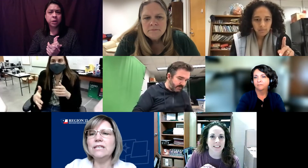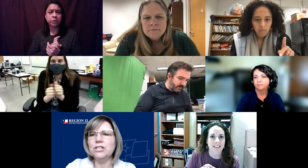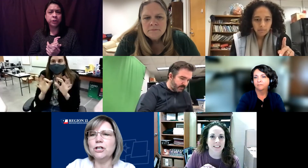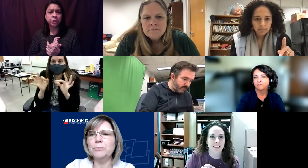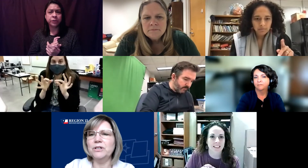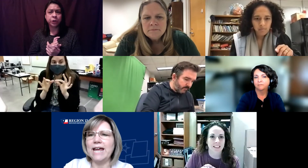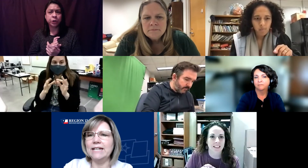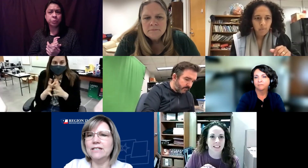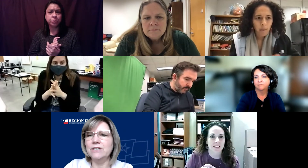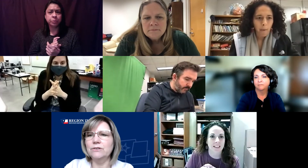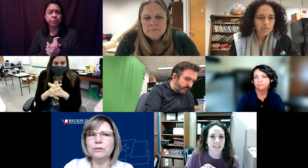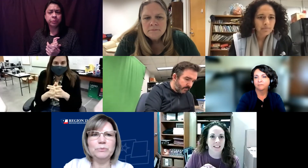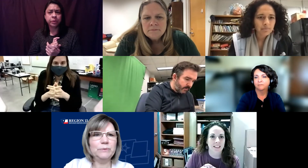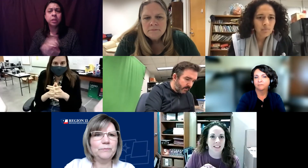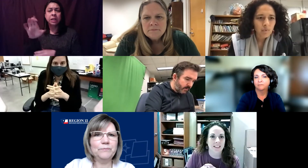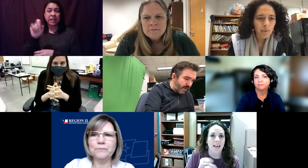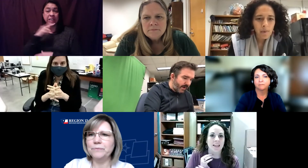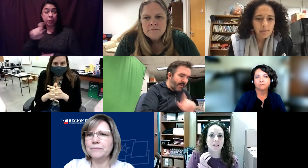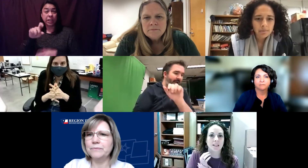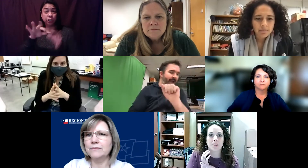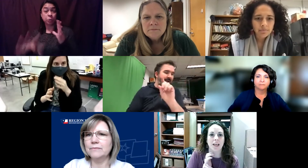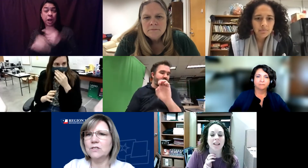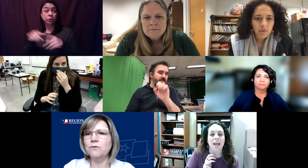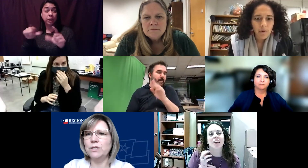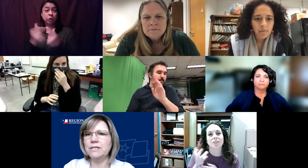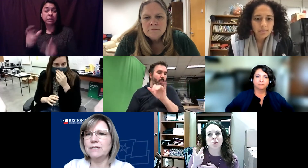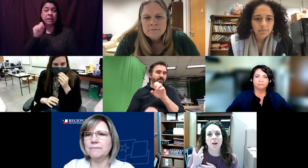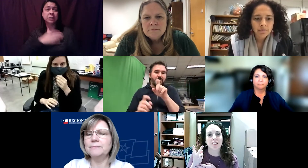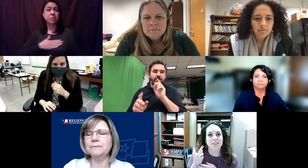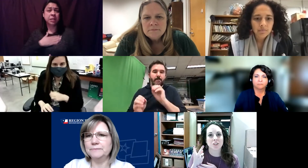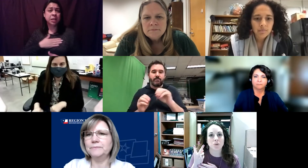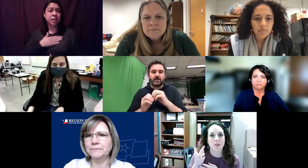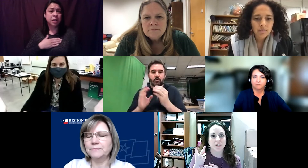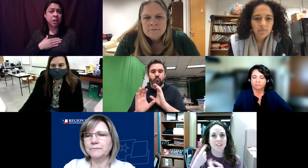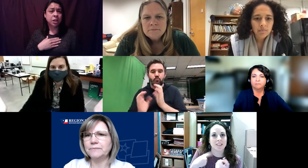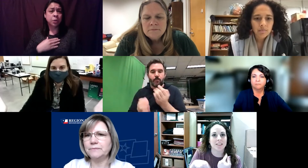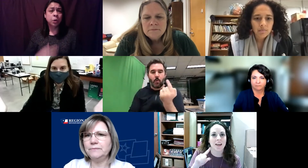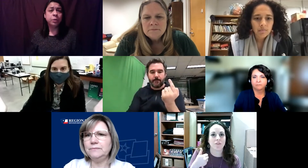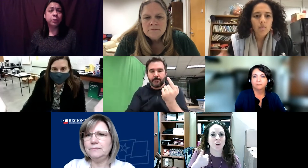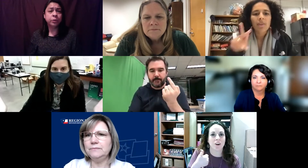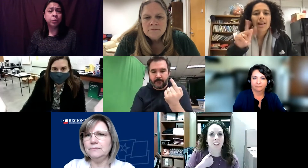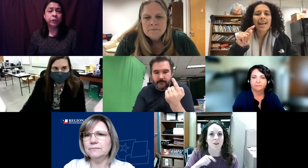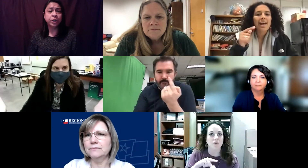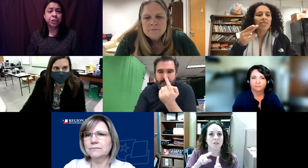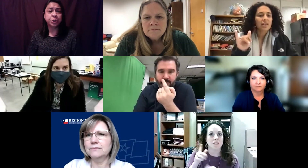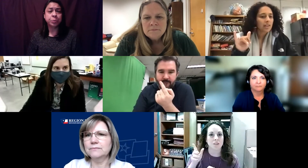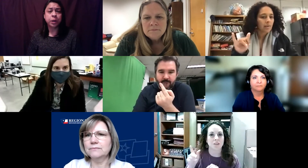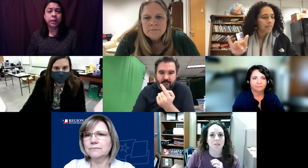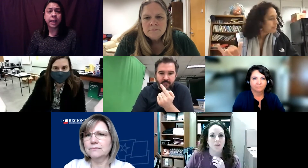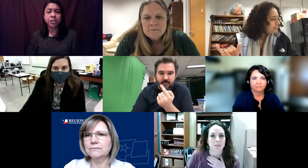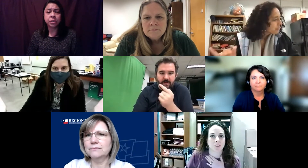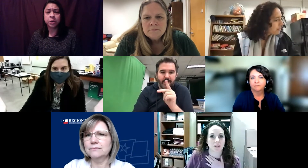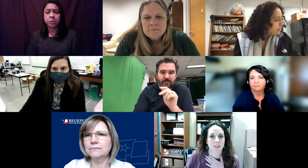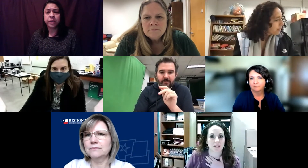You So may you wanna- need the interpreter added to the group Yes, please. to voice? Two of us can sign for We'll move her into ourselves. group